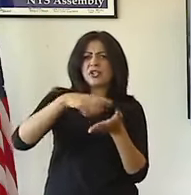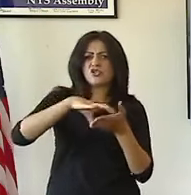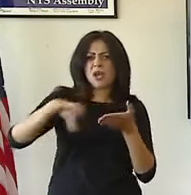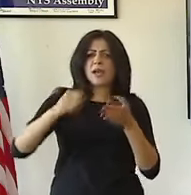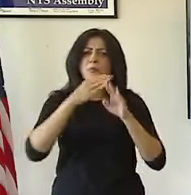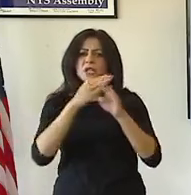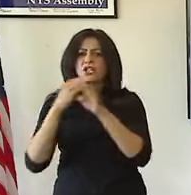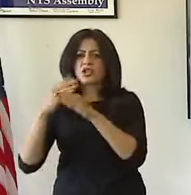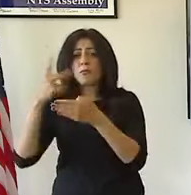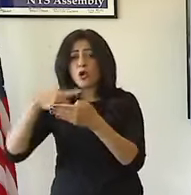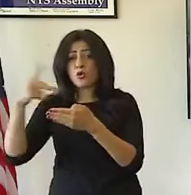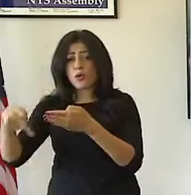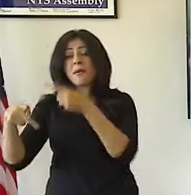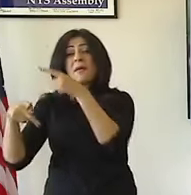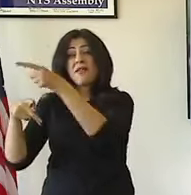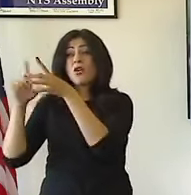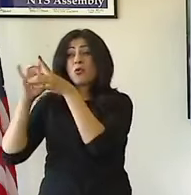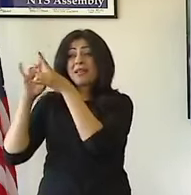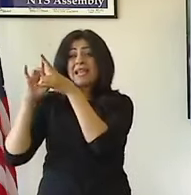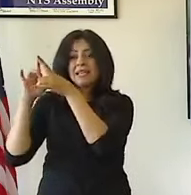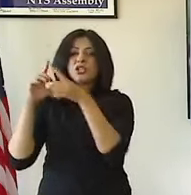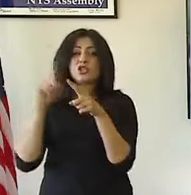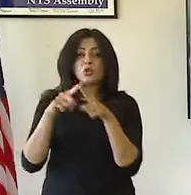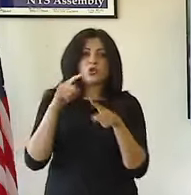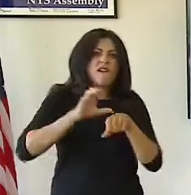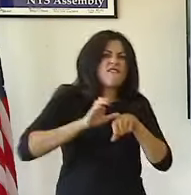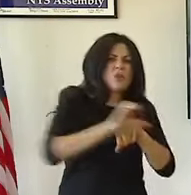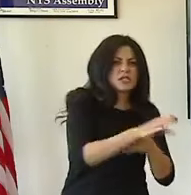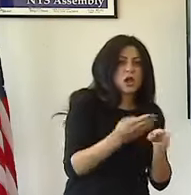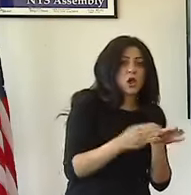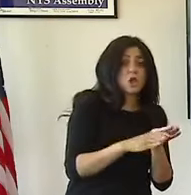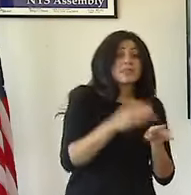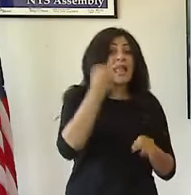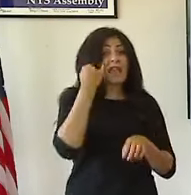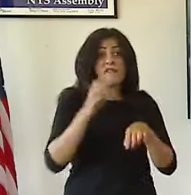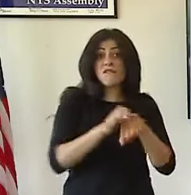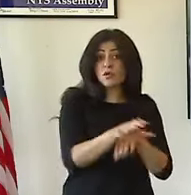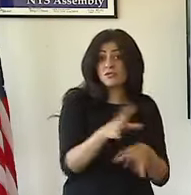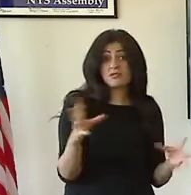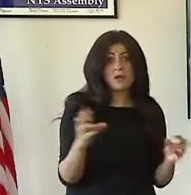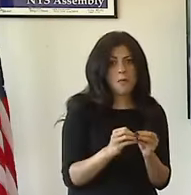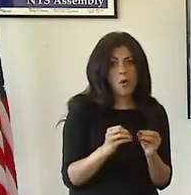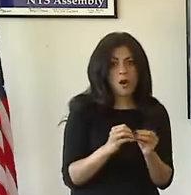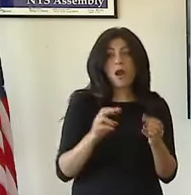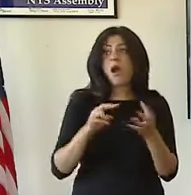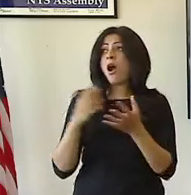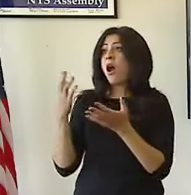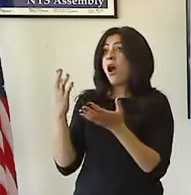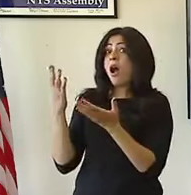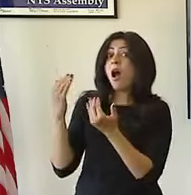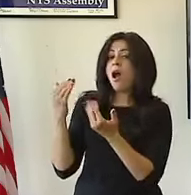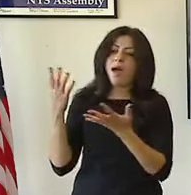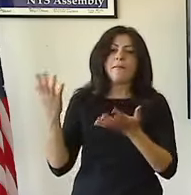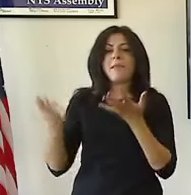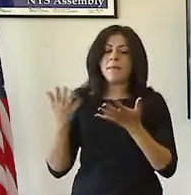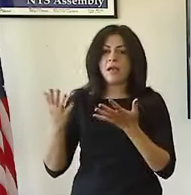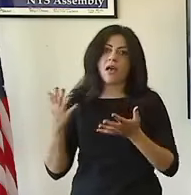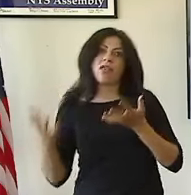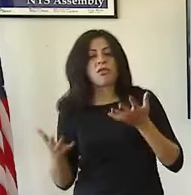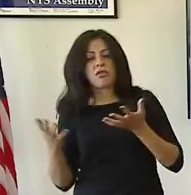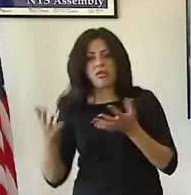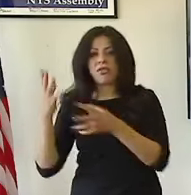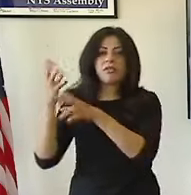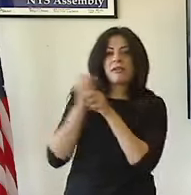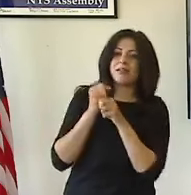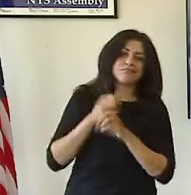fact that you are forced to be closed. So if you're no longer mandated to be closed, you may not be